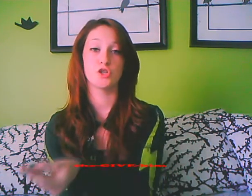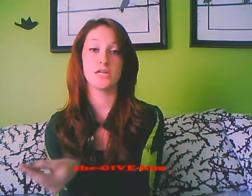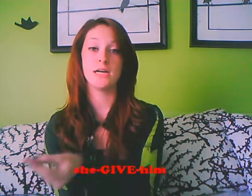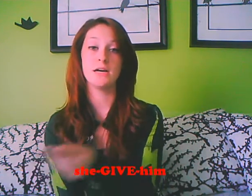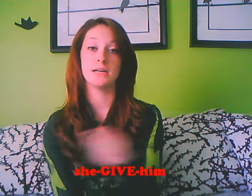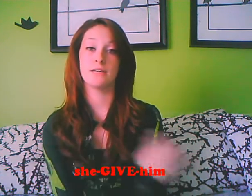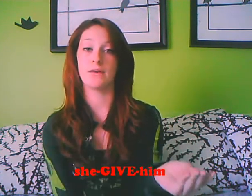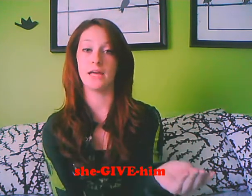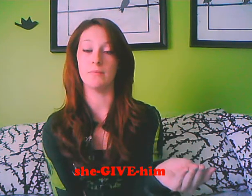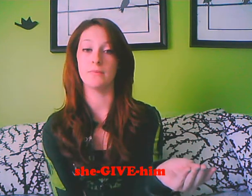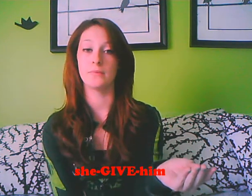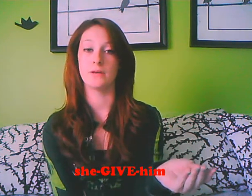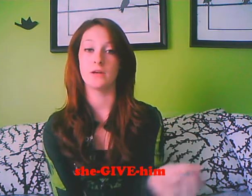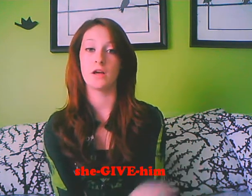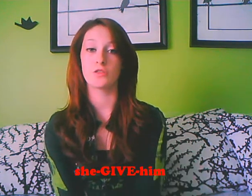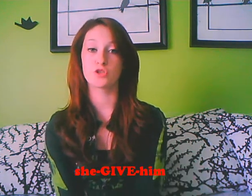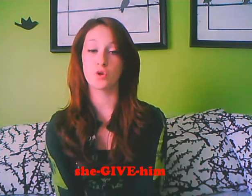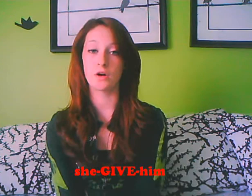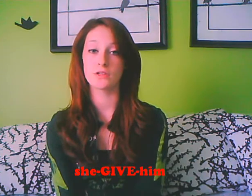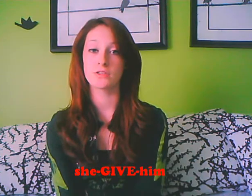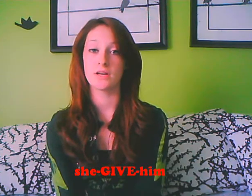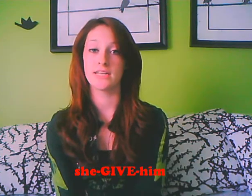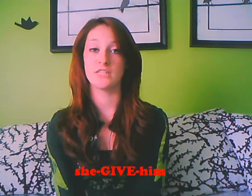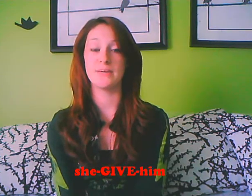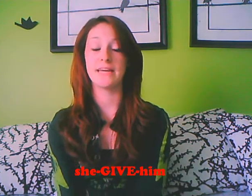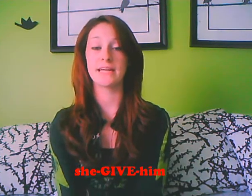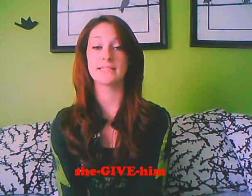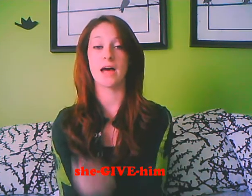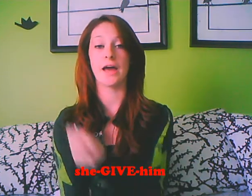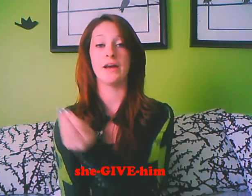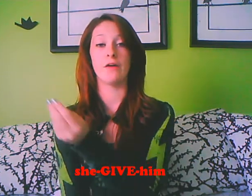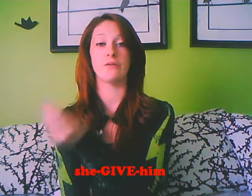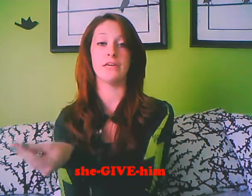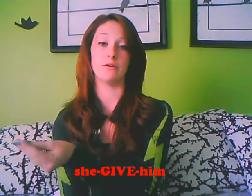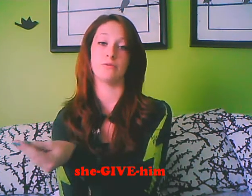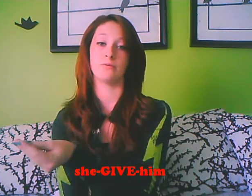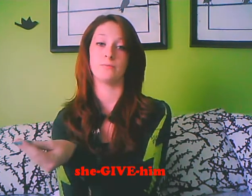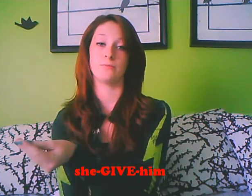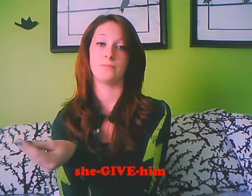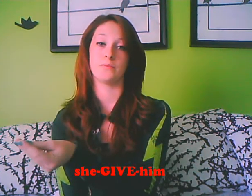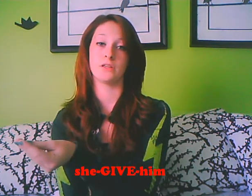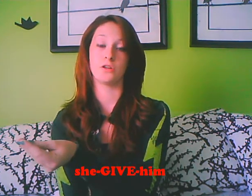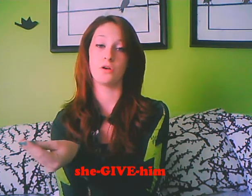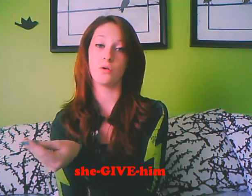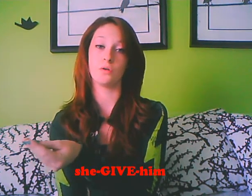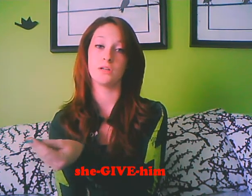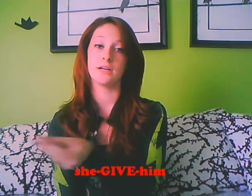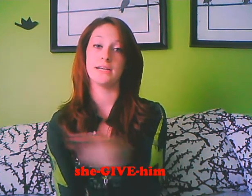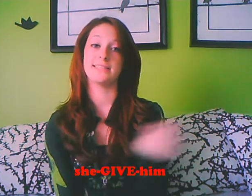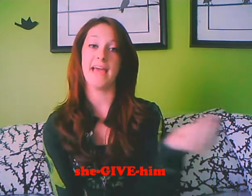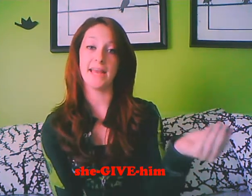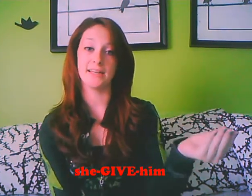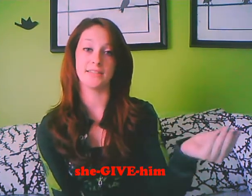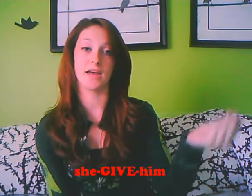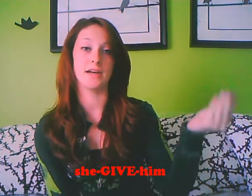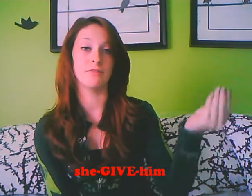she give him, the source is the beginning sign of give. The goal is the ending sign of